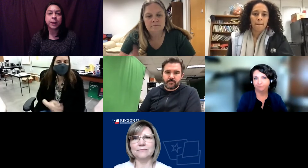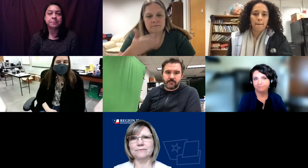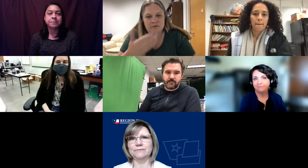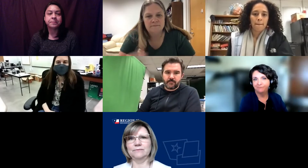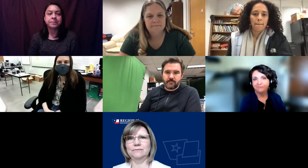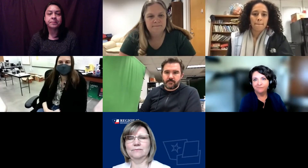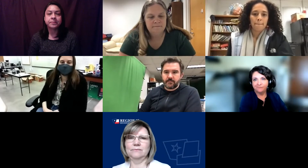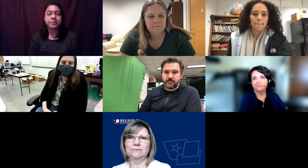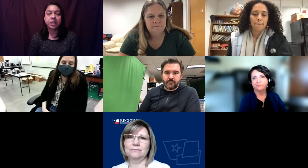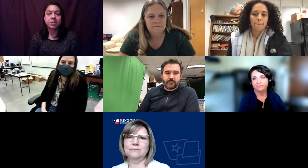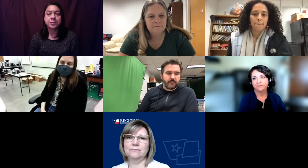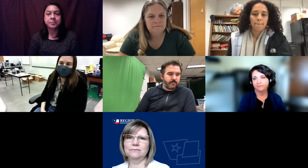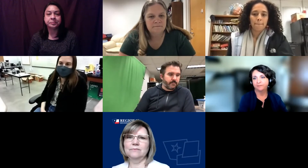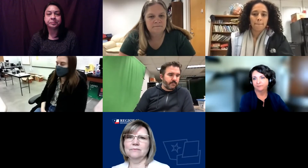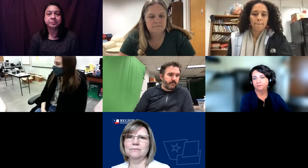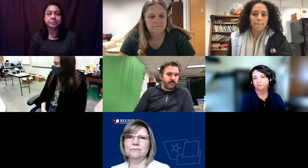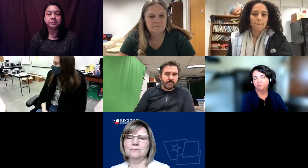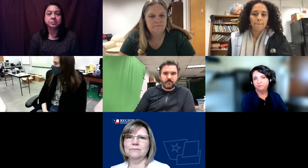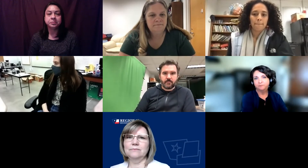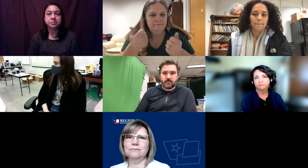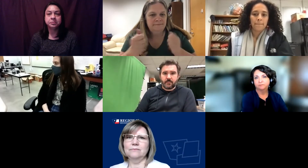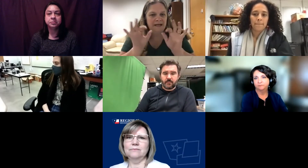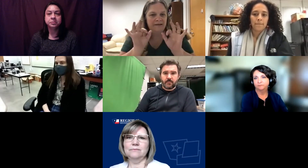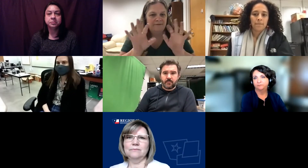Okay. Thank you.